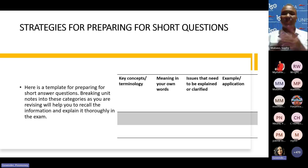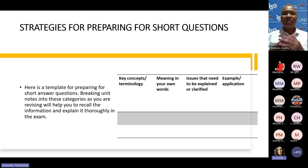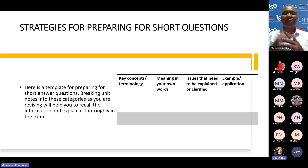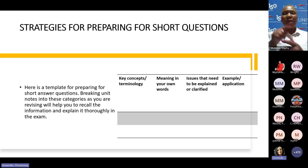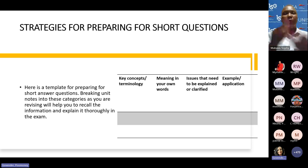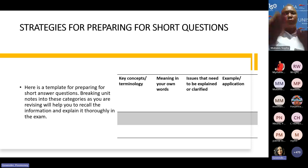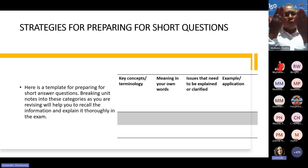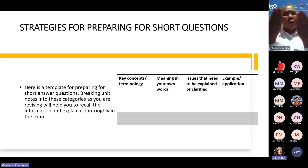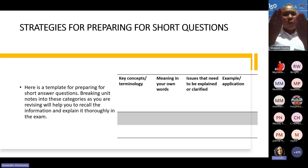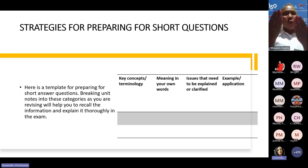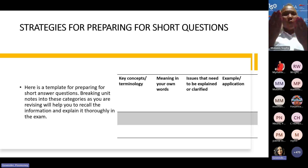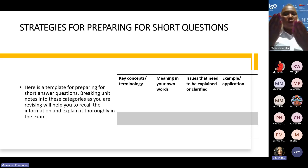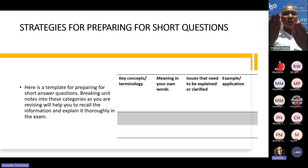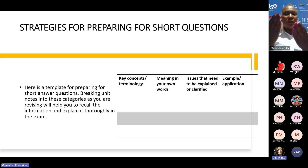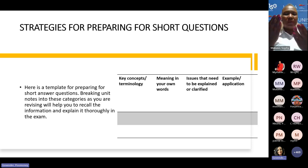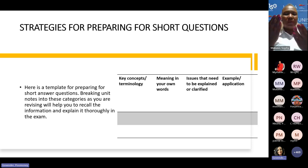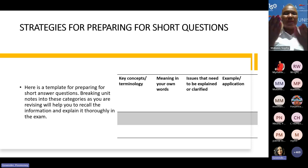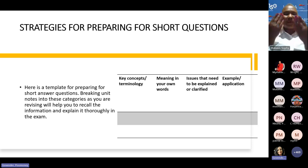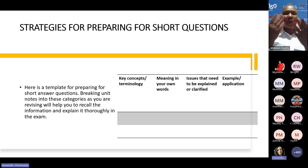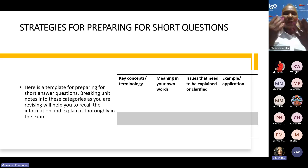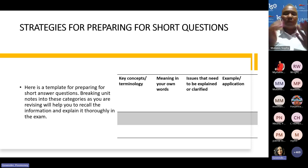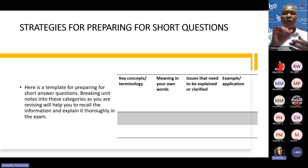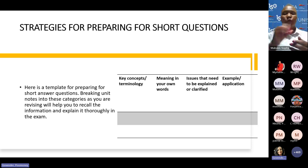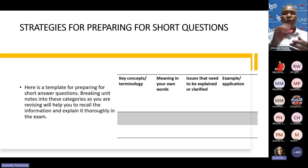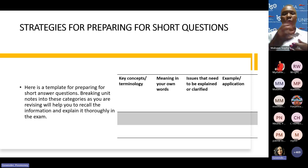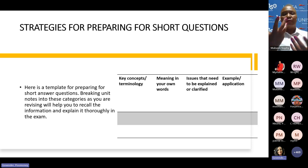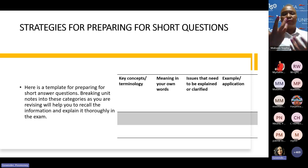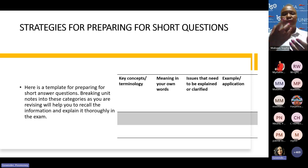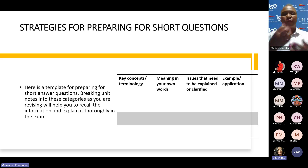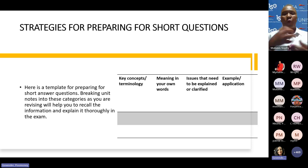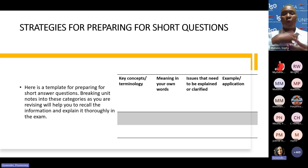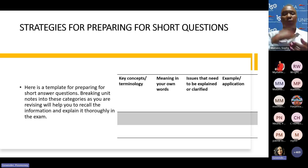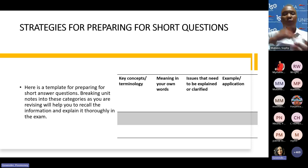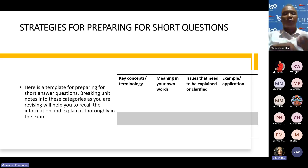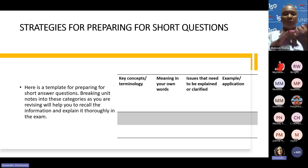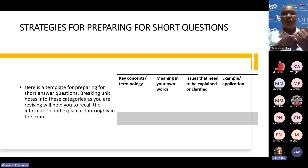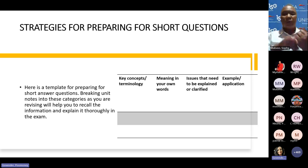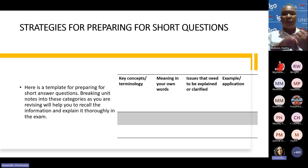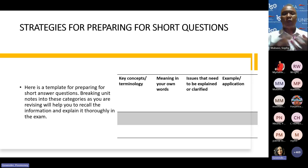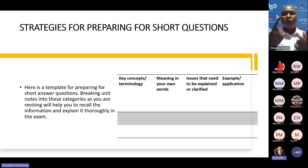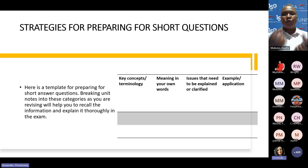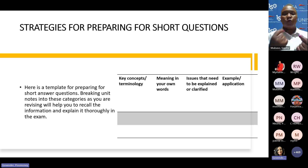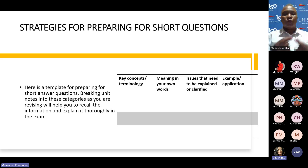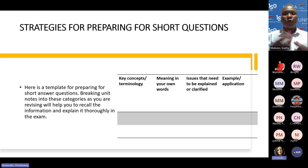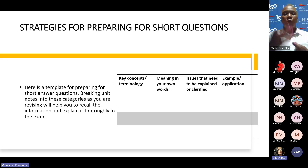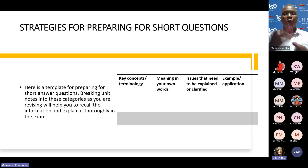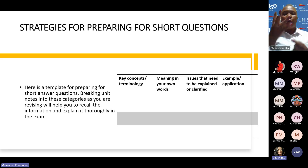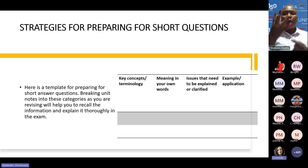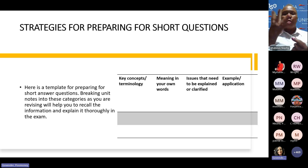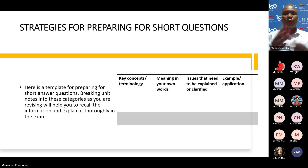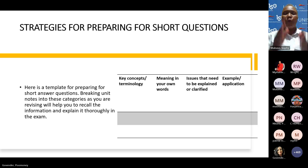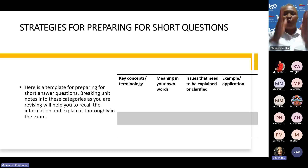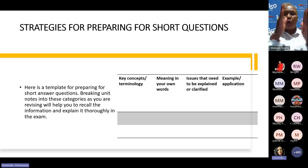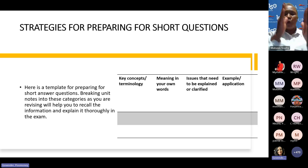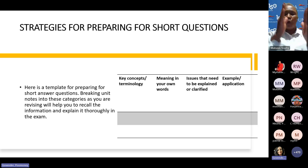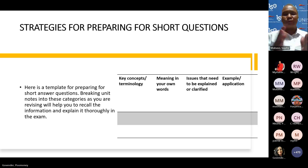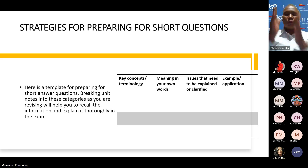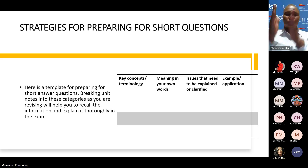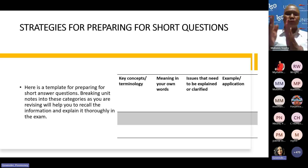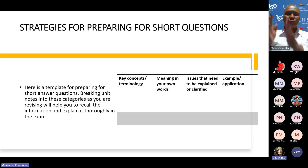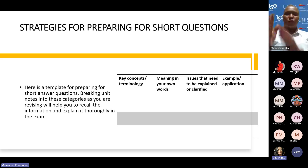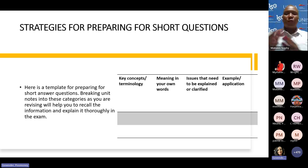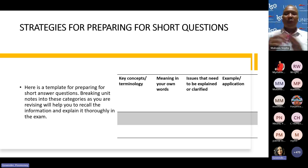studying in your module, you can draw 4 columns. You can identify the key concepts for each unit.